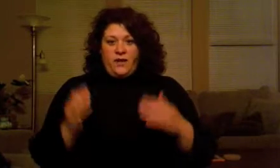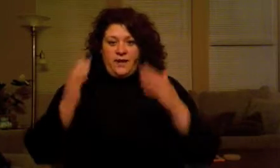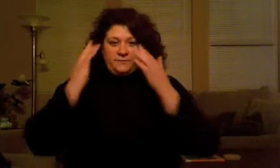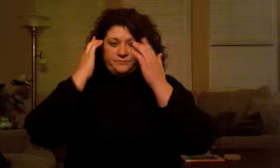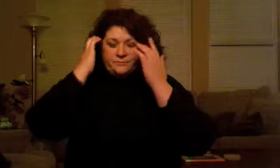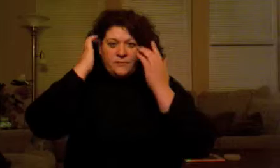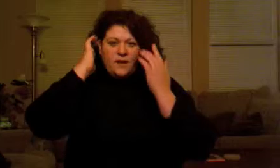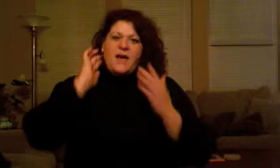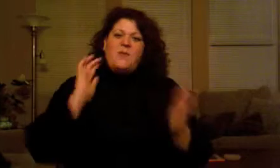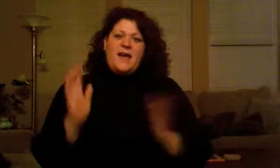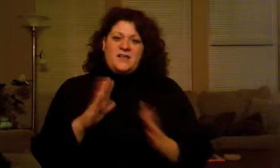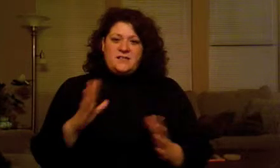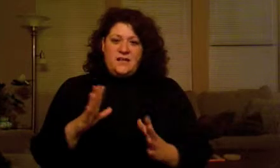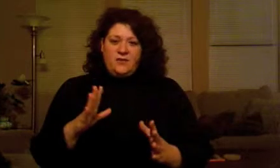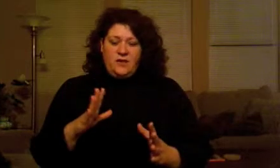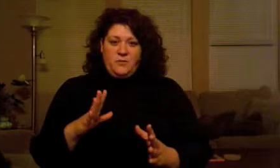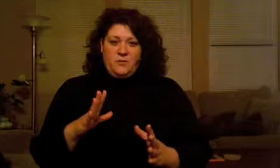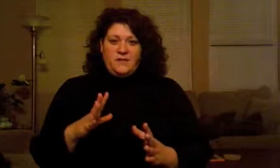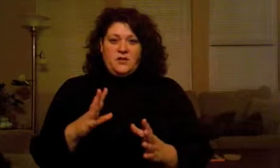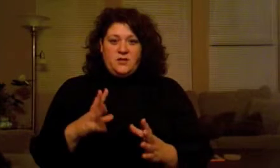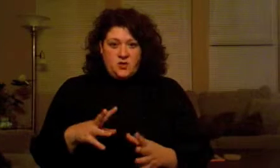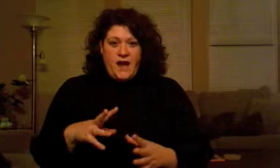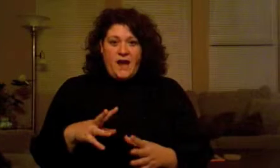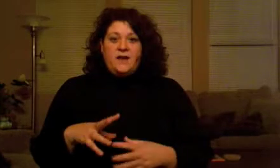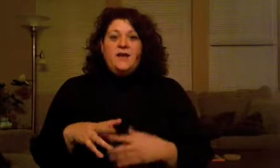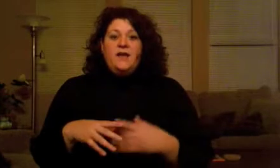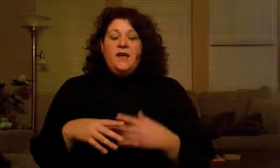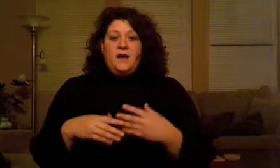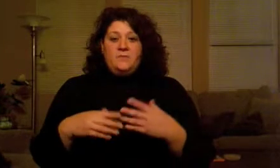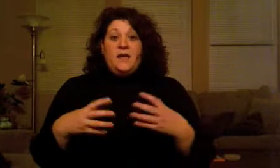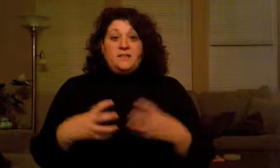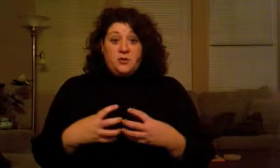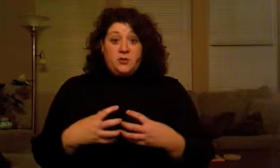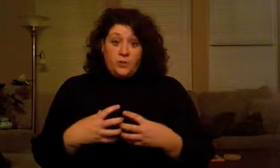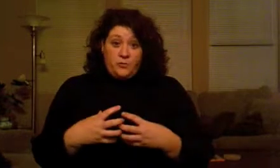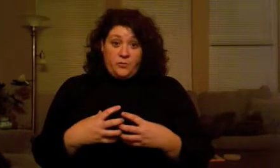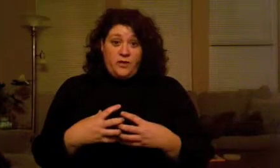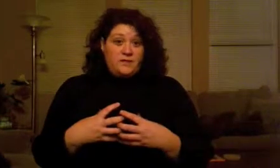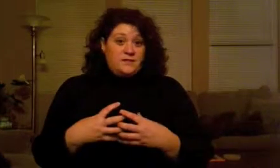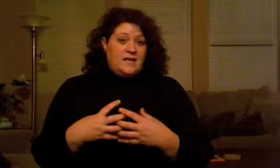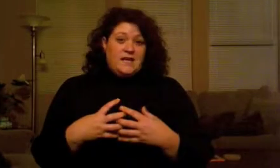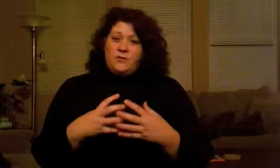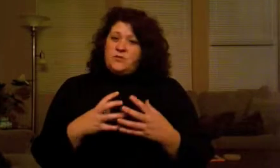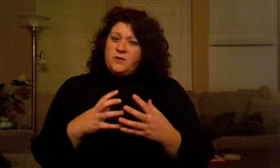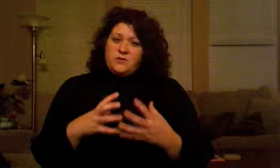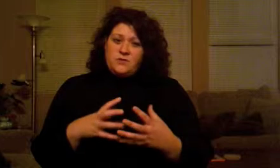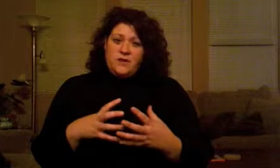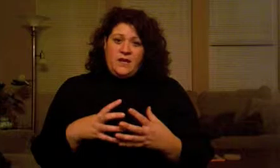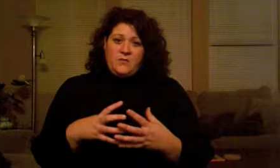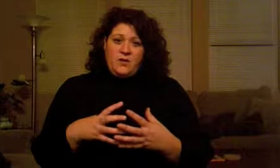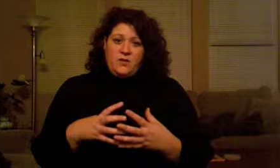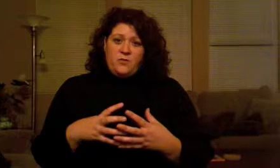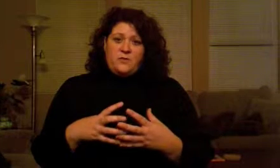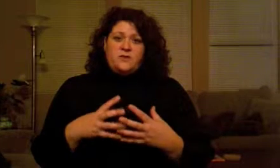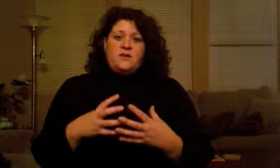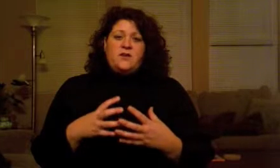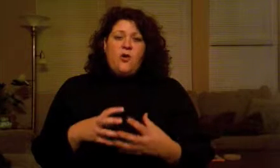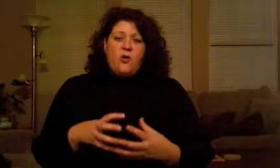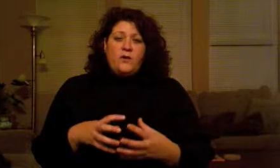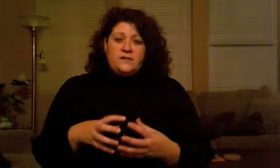again. That way I just think it'll keep you guys on track as a group. Sign language, when you're doing it more than one person, always